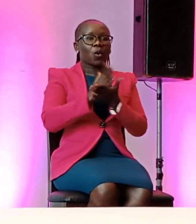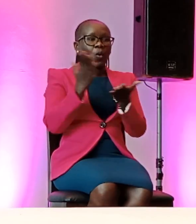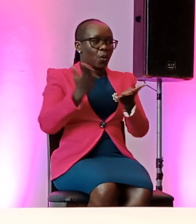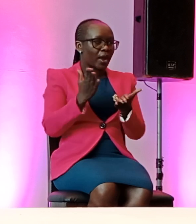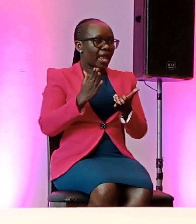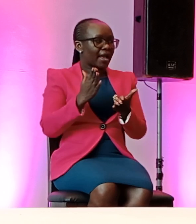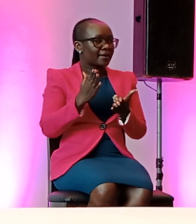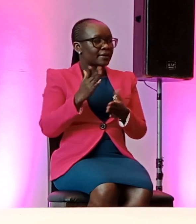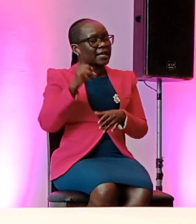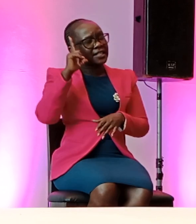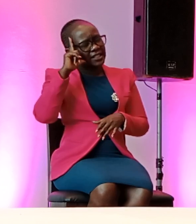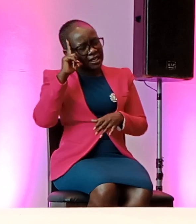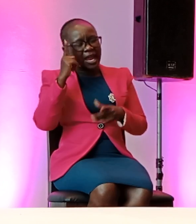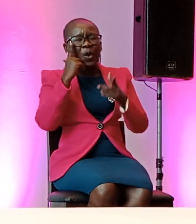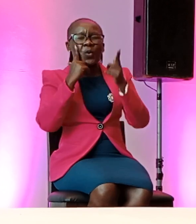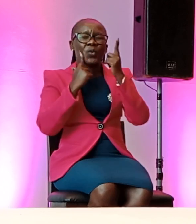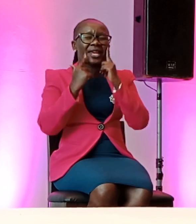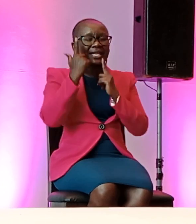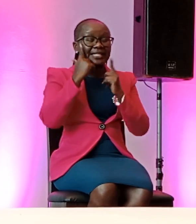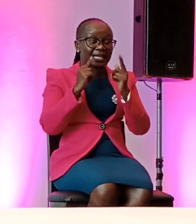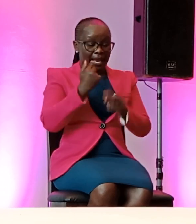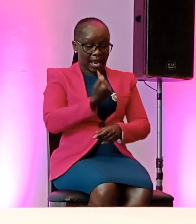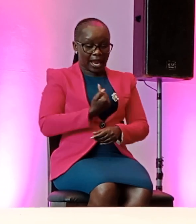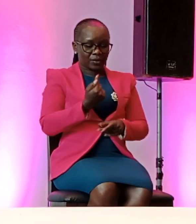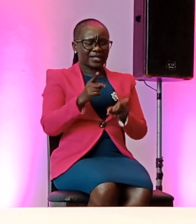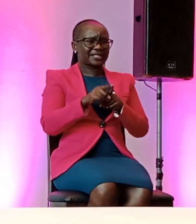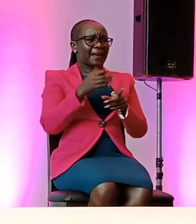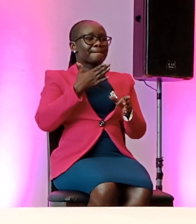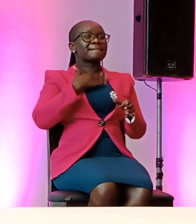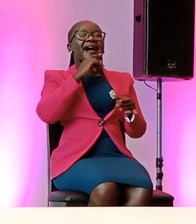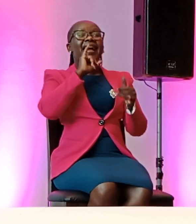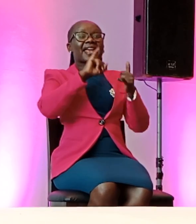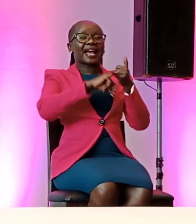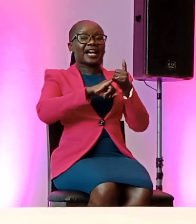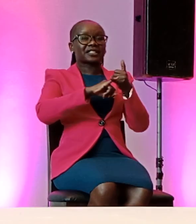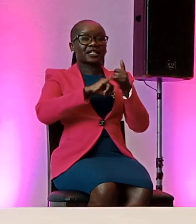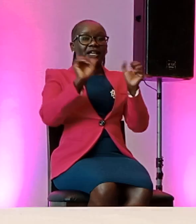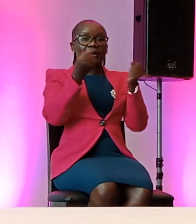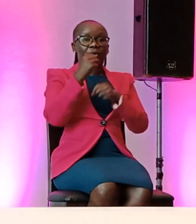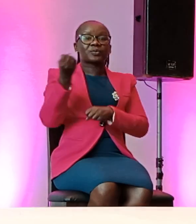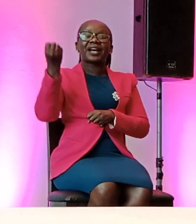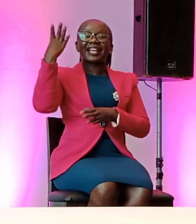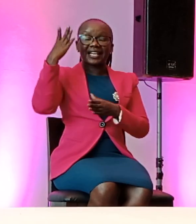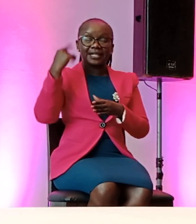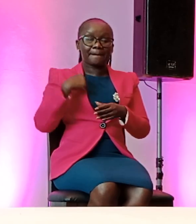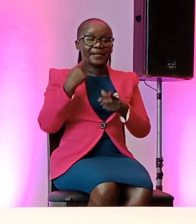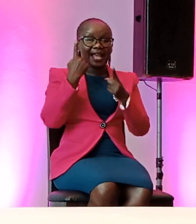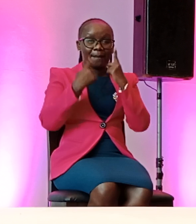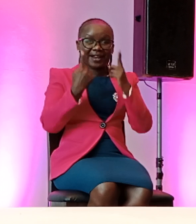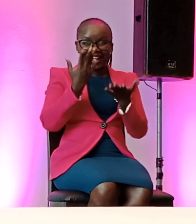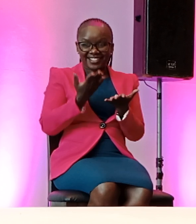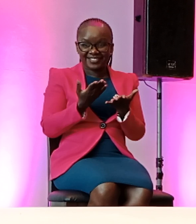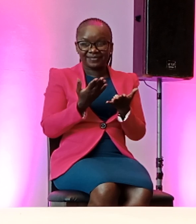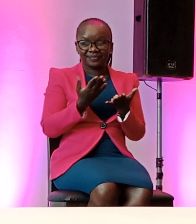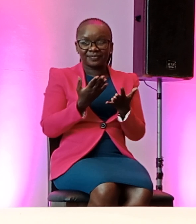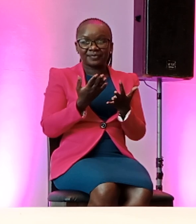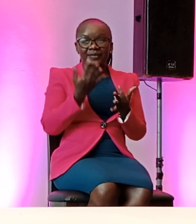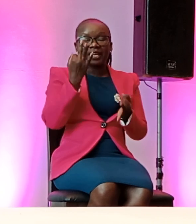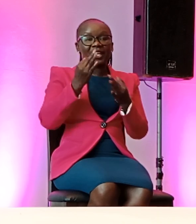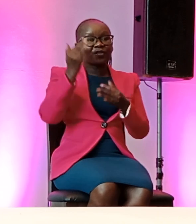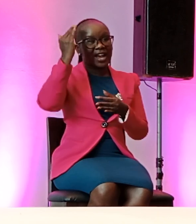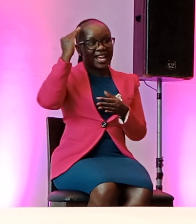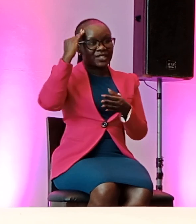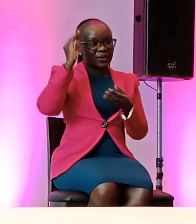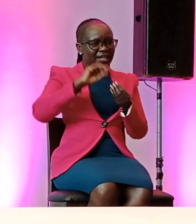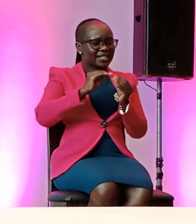the pillow, weeping silently. Even my husband could not notice that I'm weeping. If he notices, I